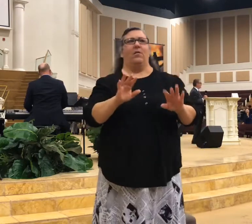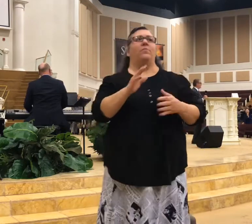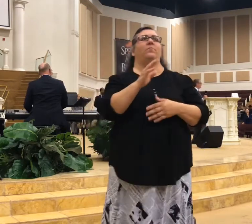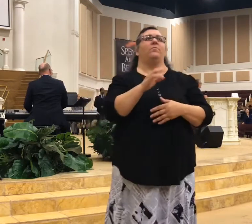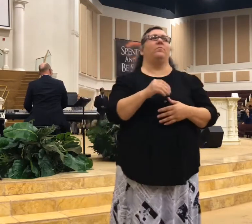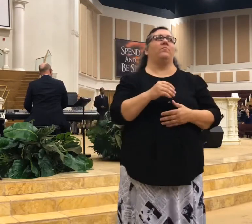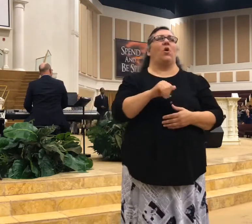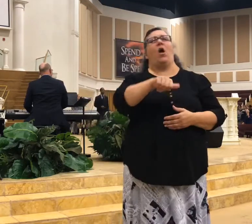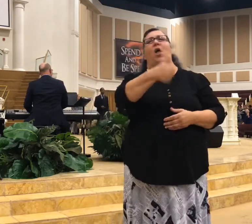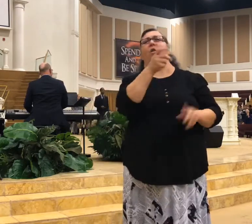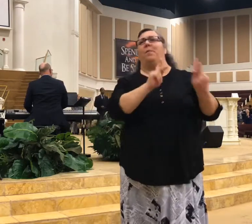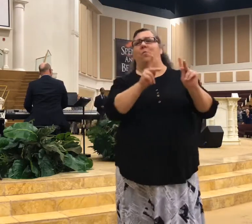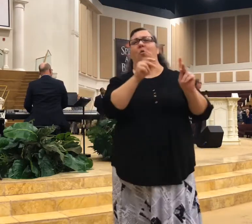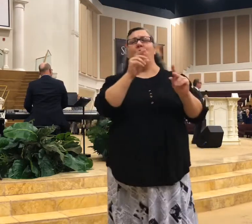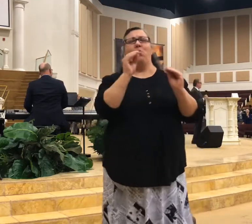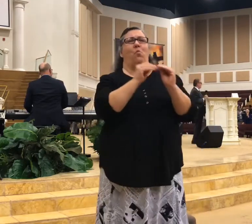are